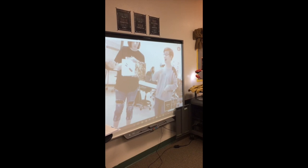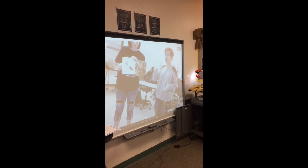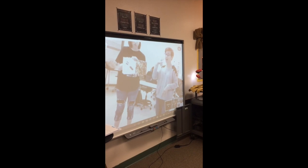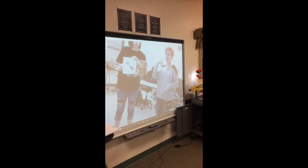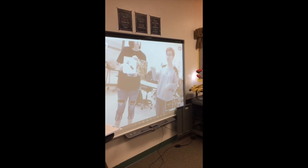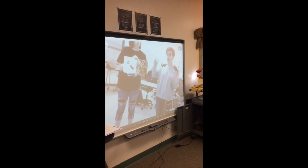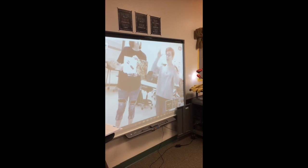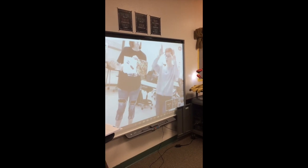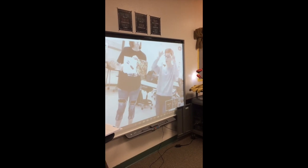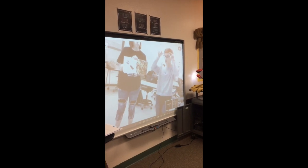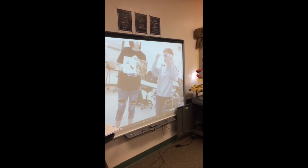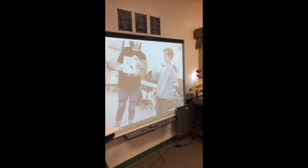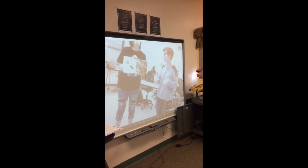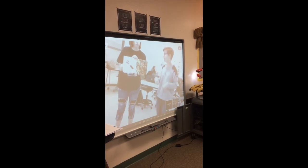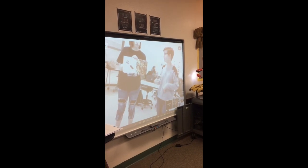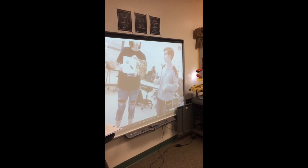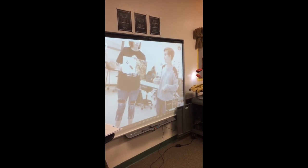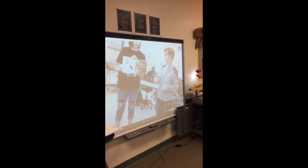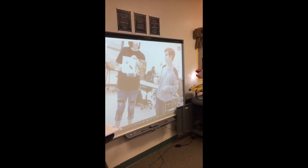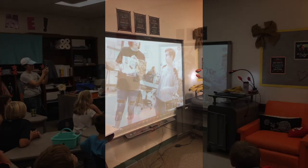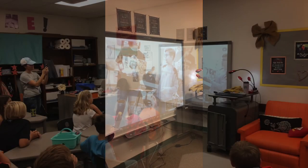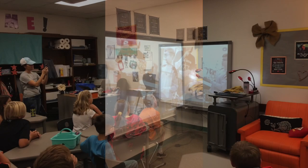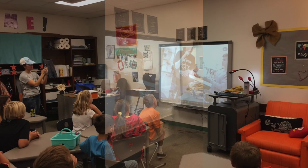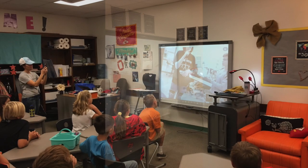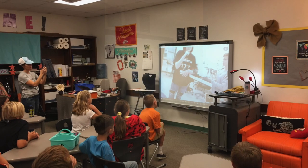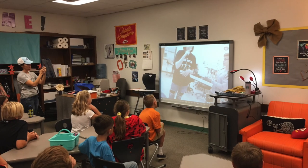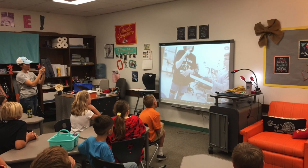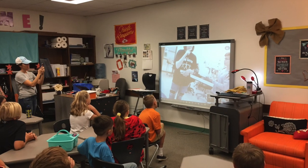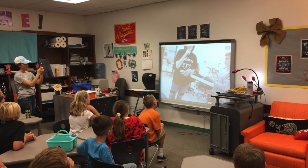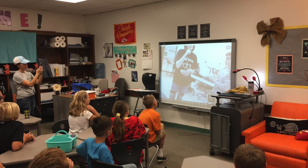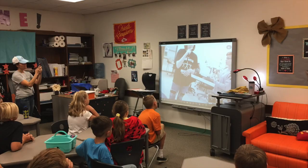I spy a horse and a little...